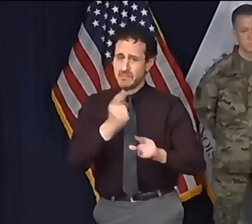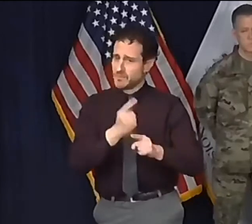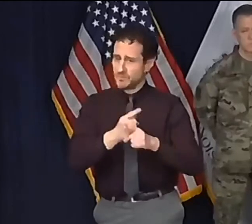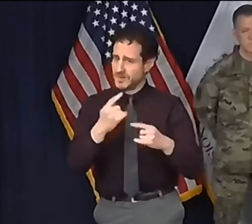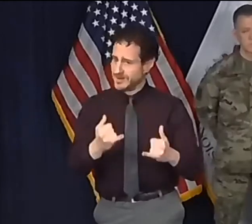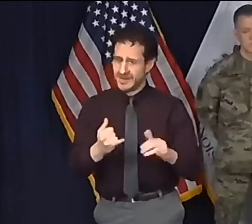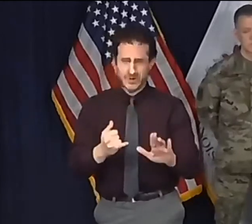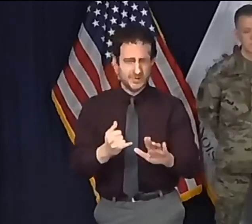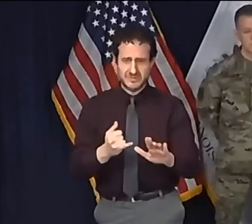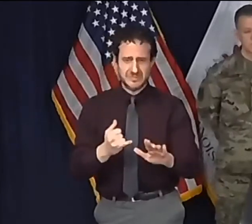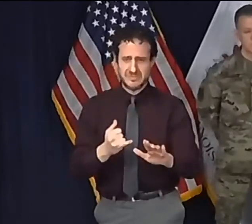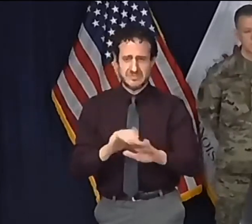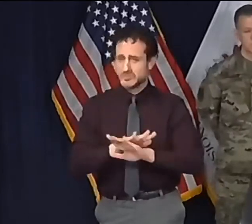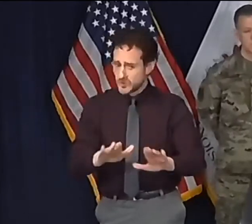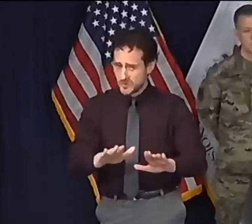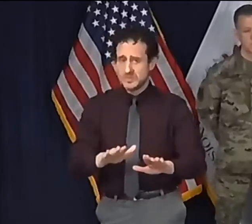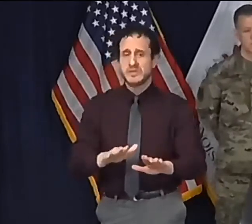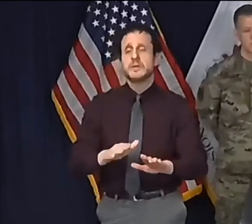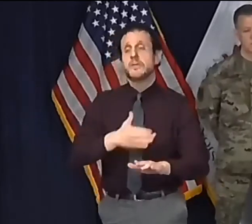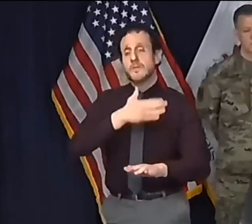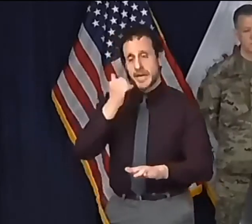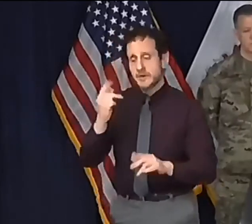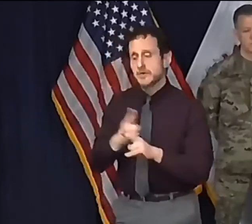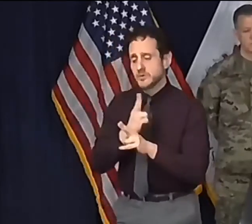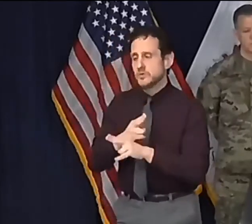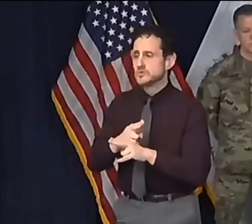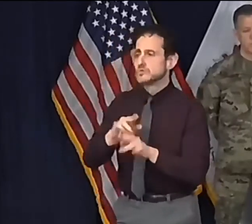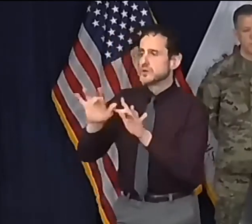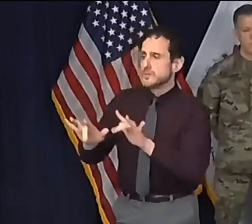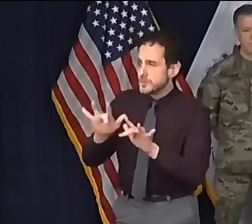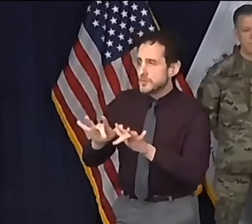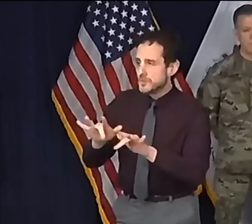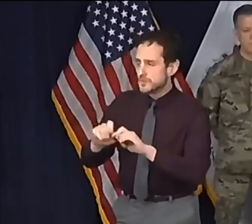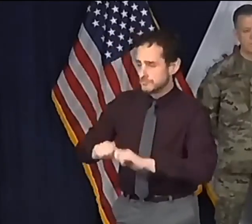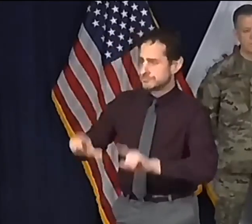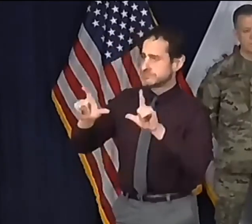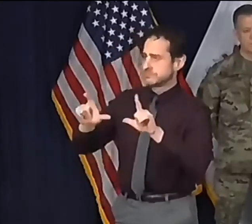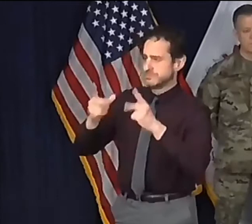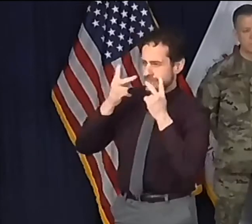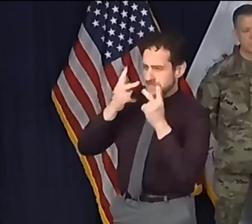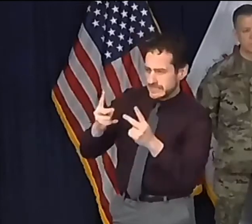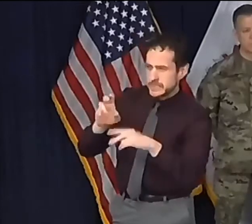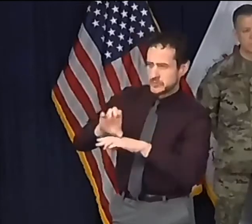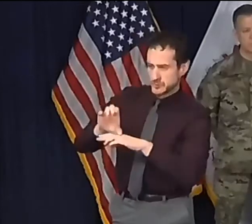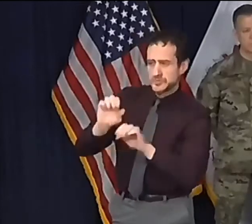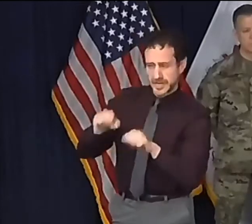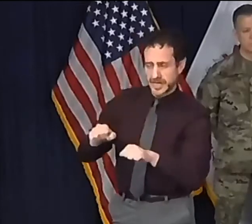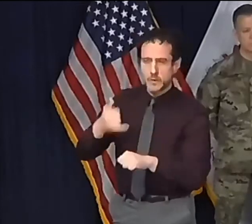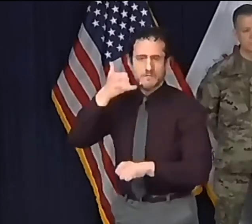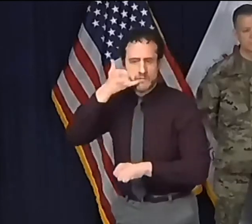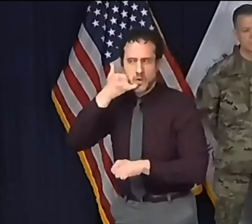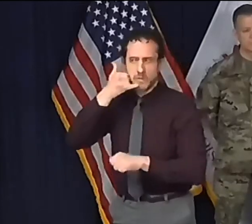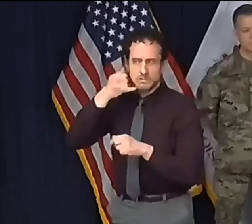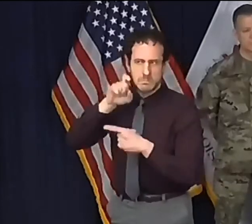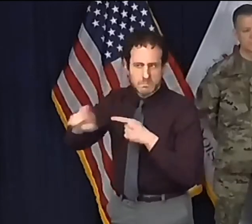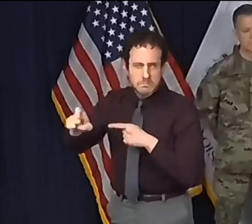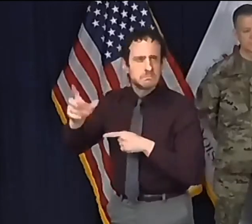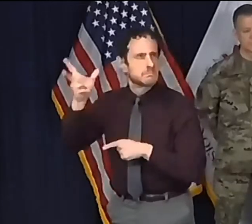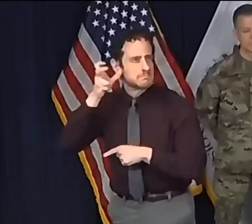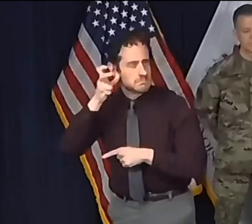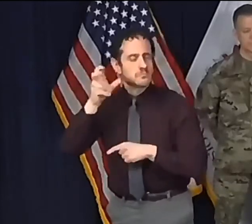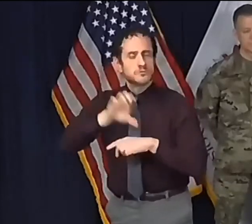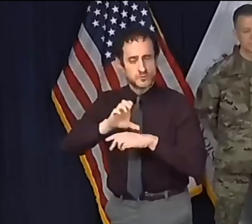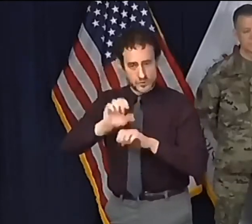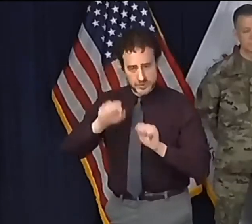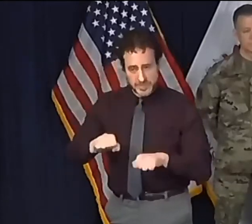the services electronically. The testing of our faith produces perseverance, and let perseverance